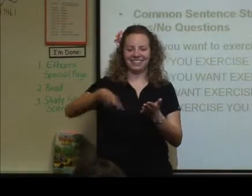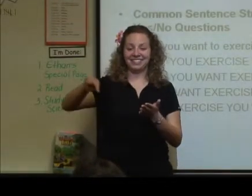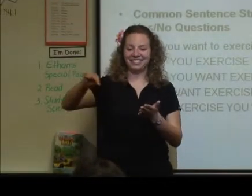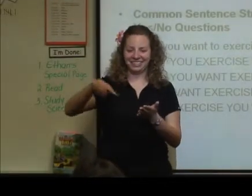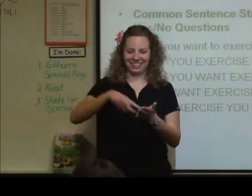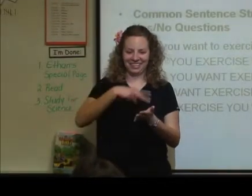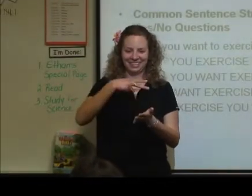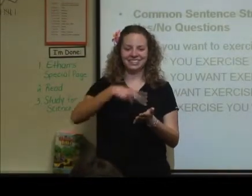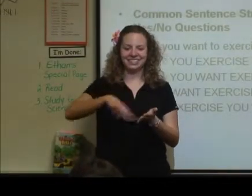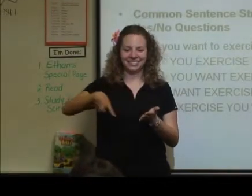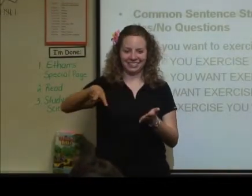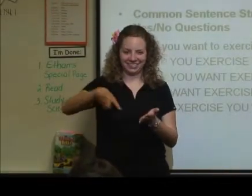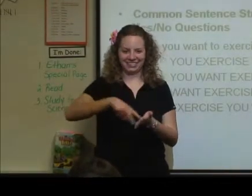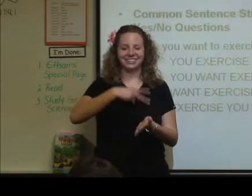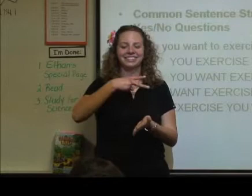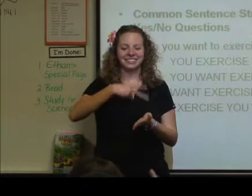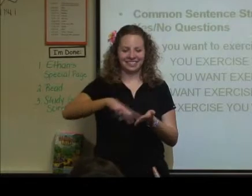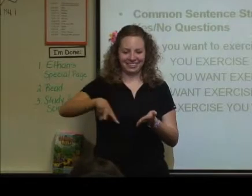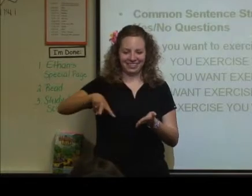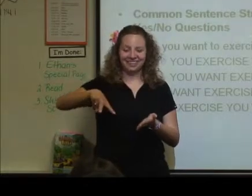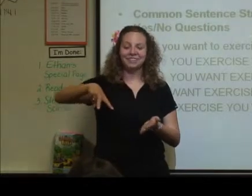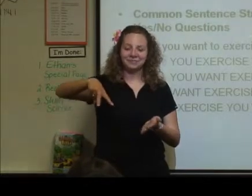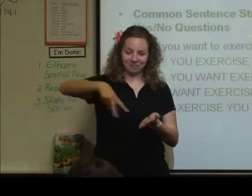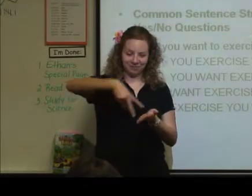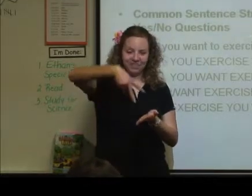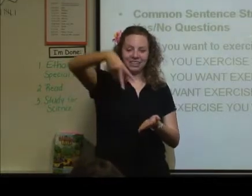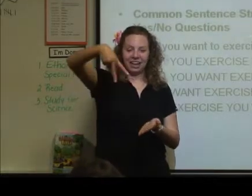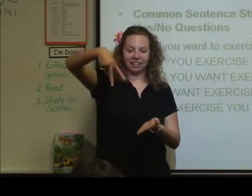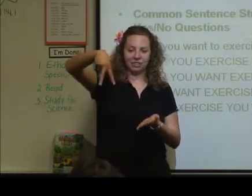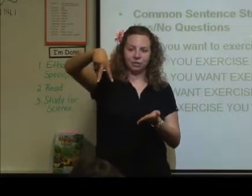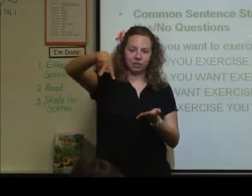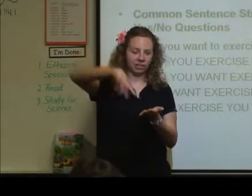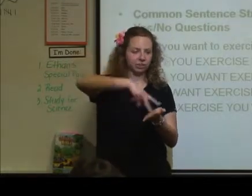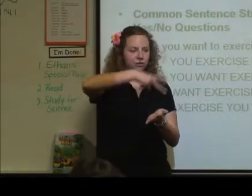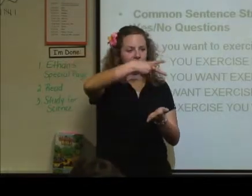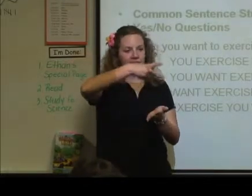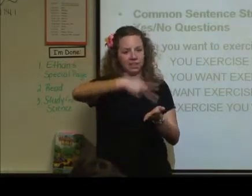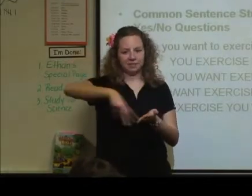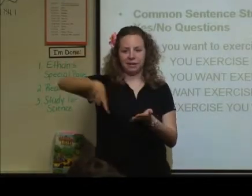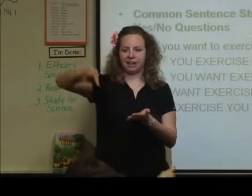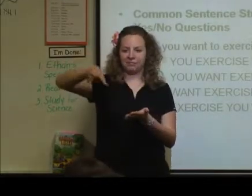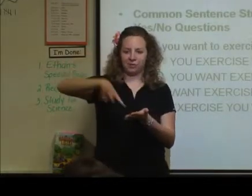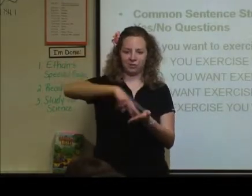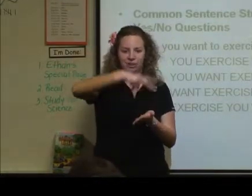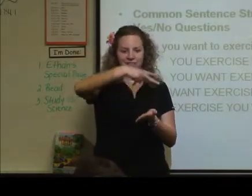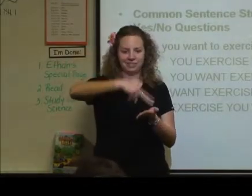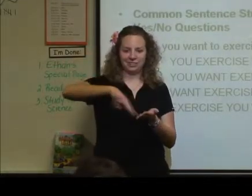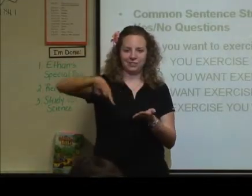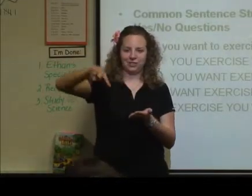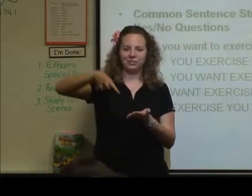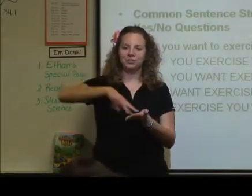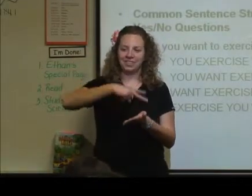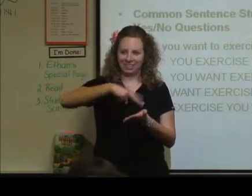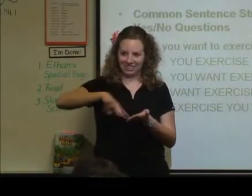that. Dance. And like a tube. Yeah, like your 2 feet gliding back and forth across the dance floor.